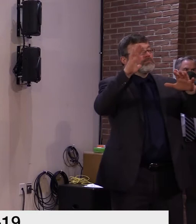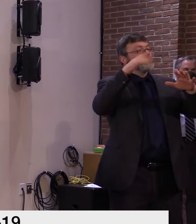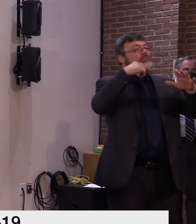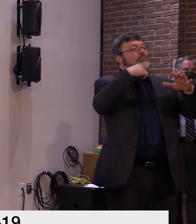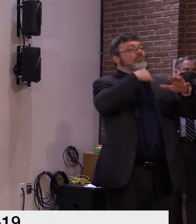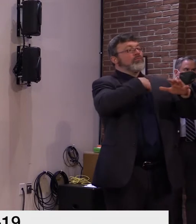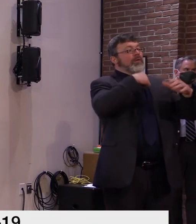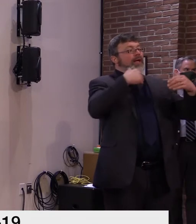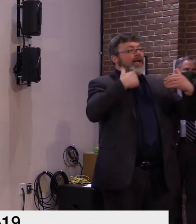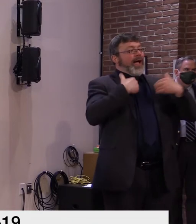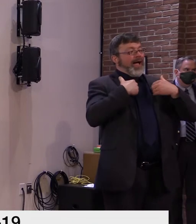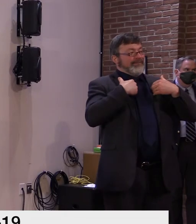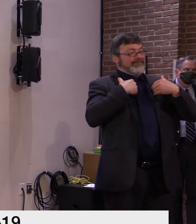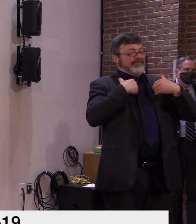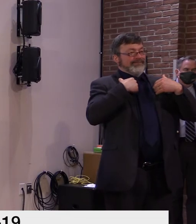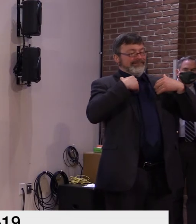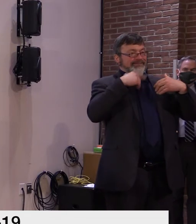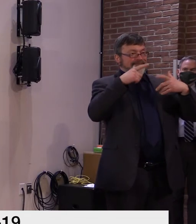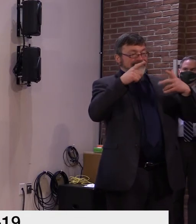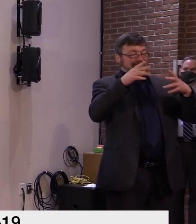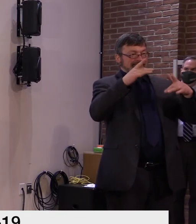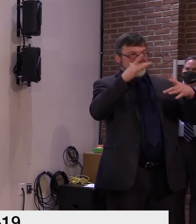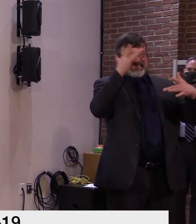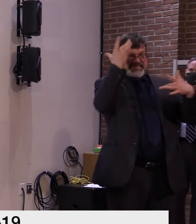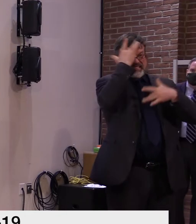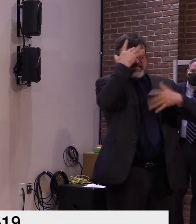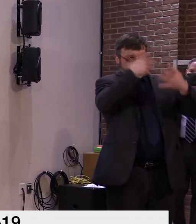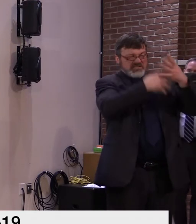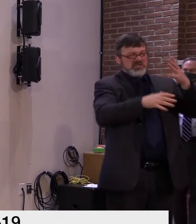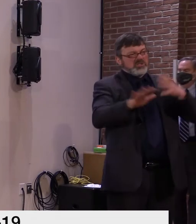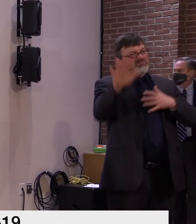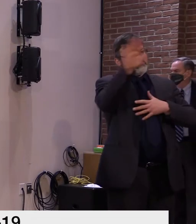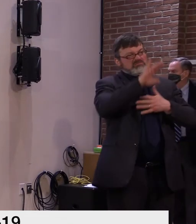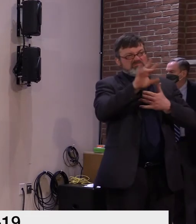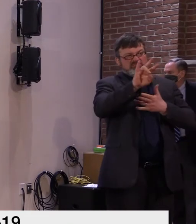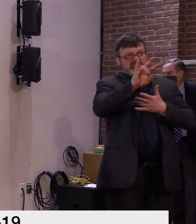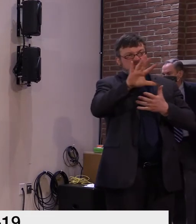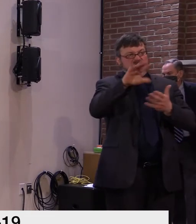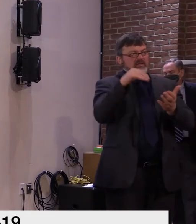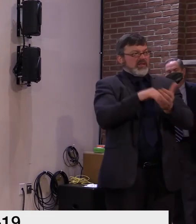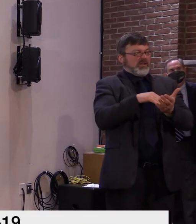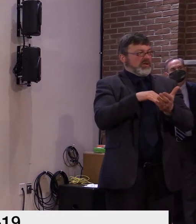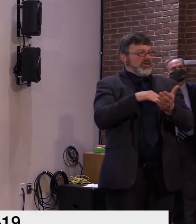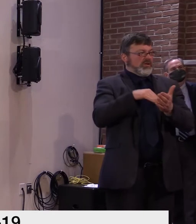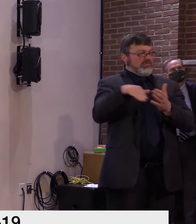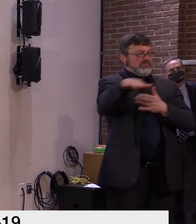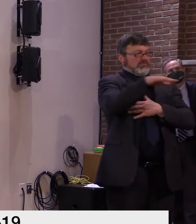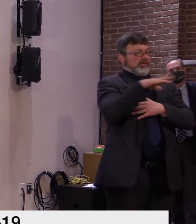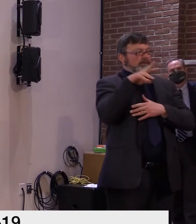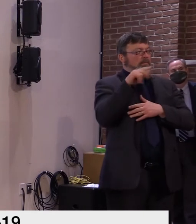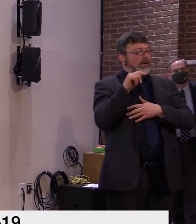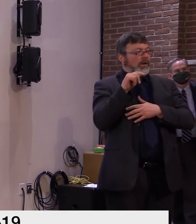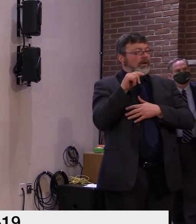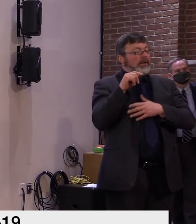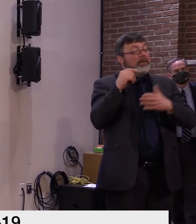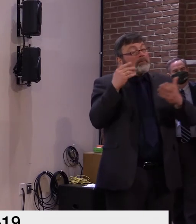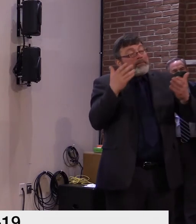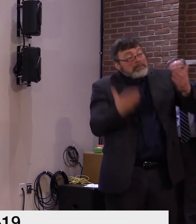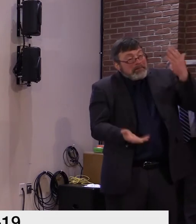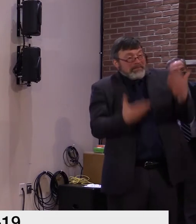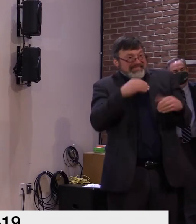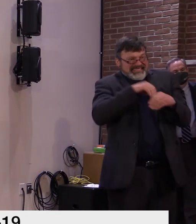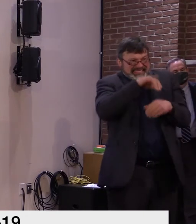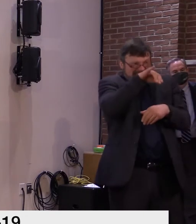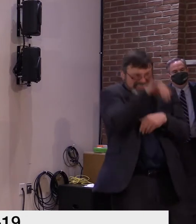other before we open it up. And I think it's fair to say that the Johnson allotment could affect your decision